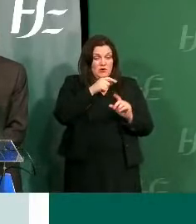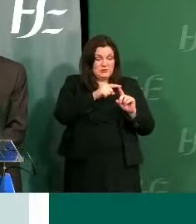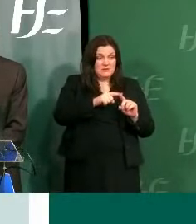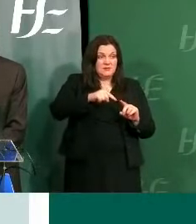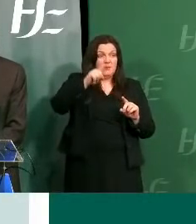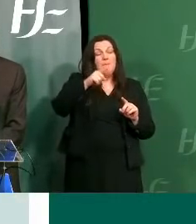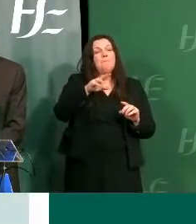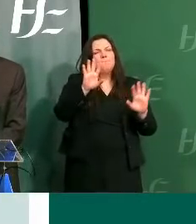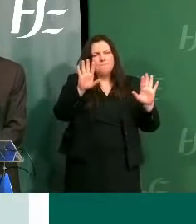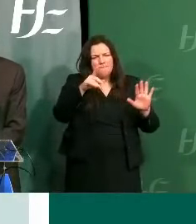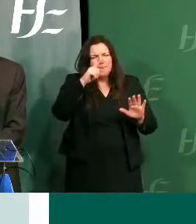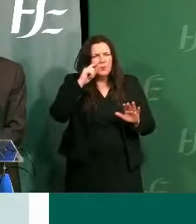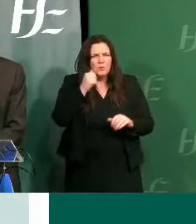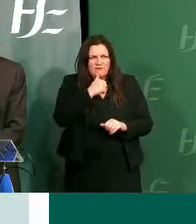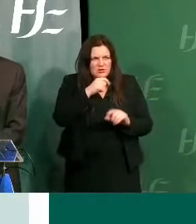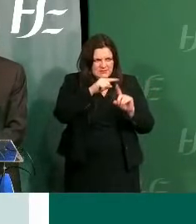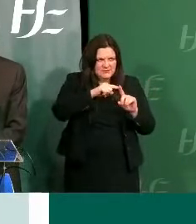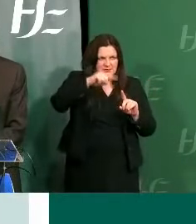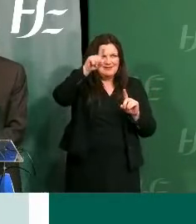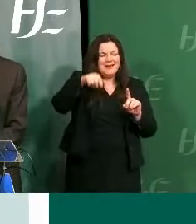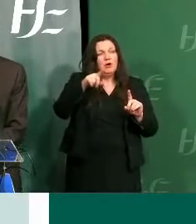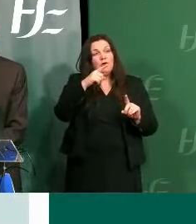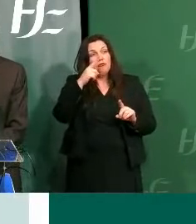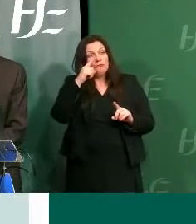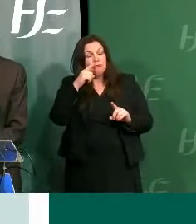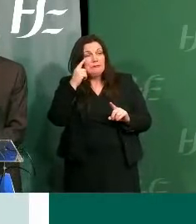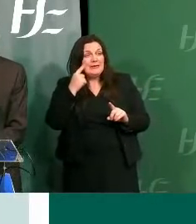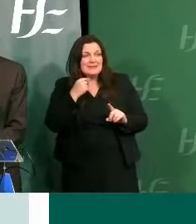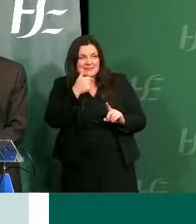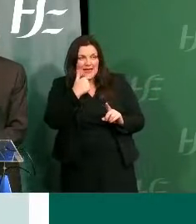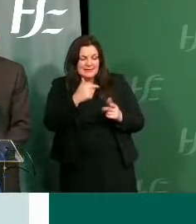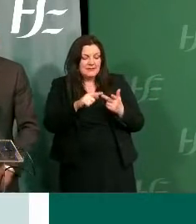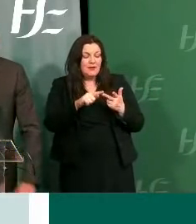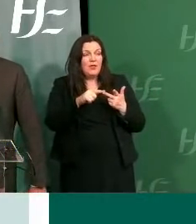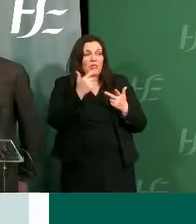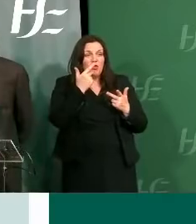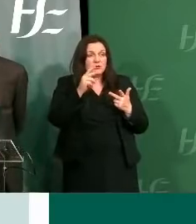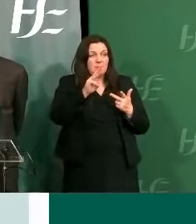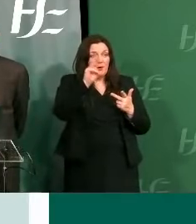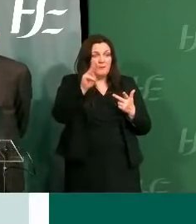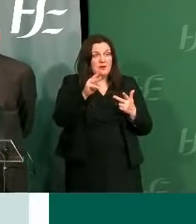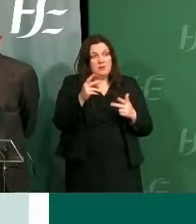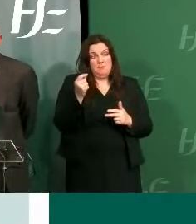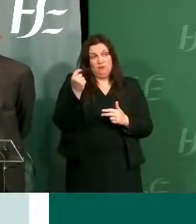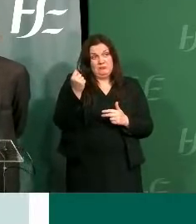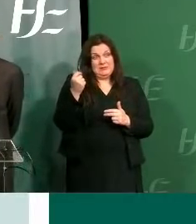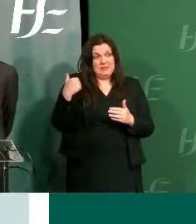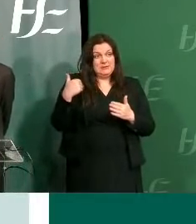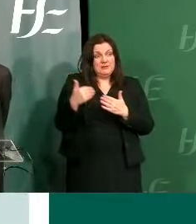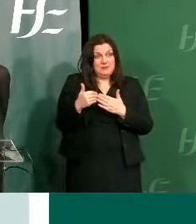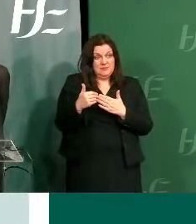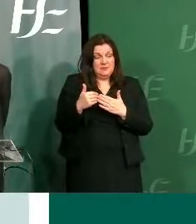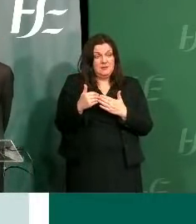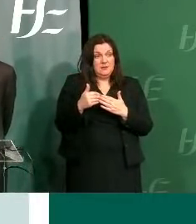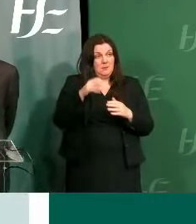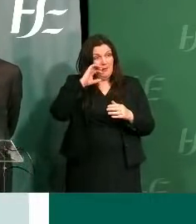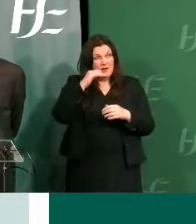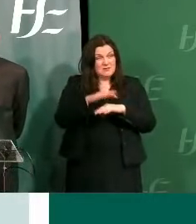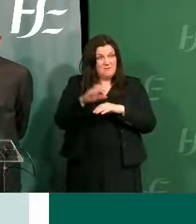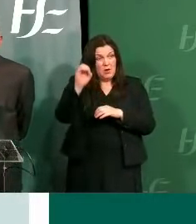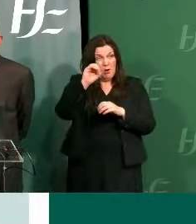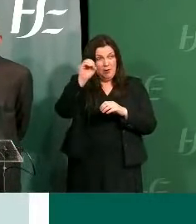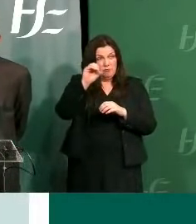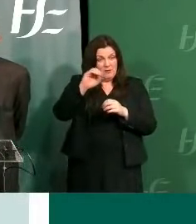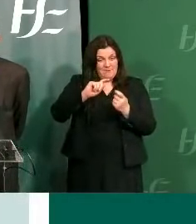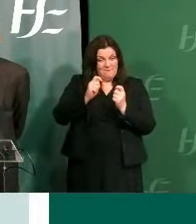blue wave, second is the green, third is the purple, and the fourth is the most recent due to Omicron. And you can